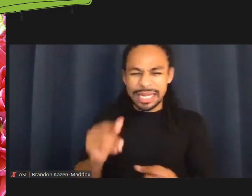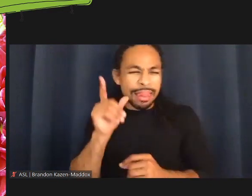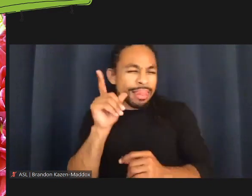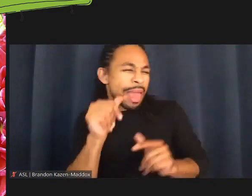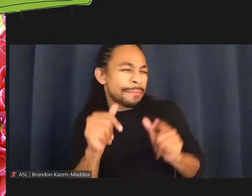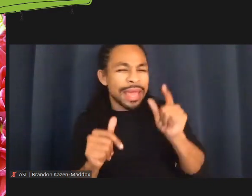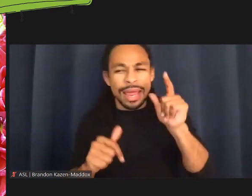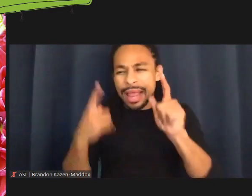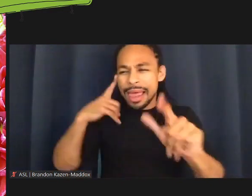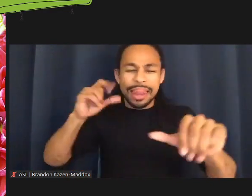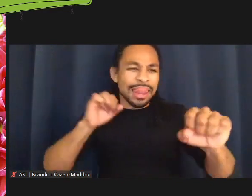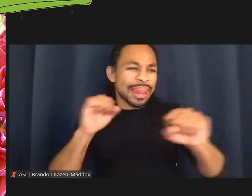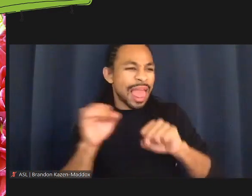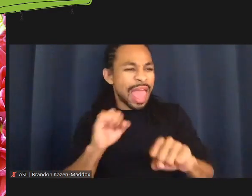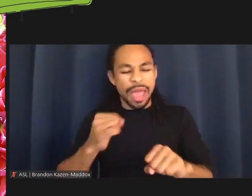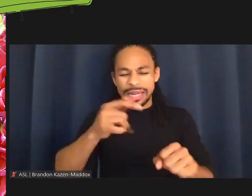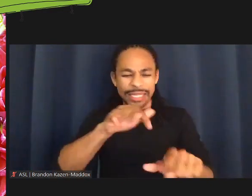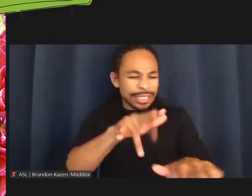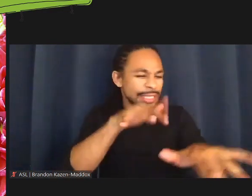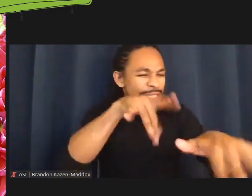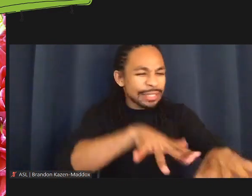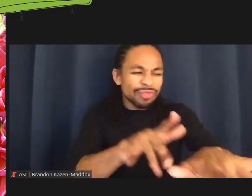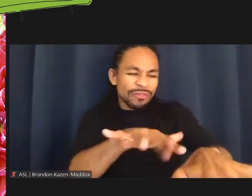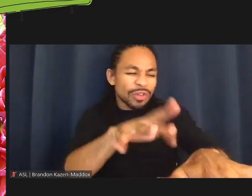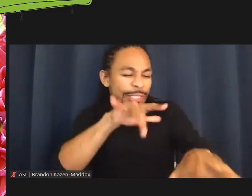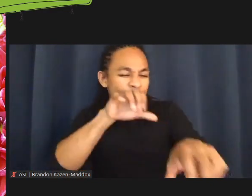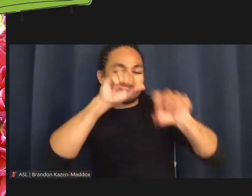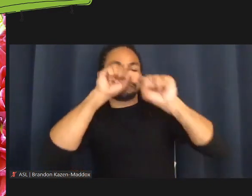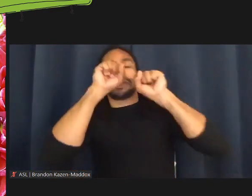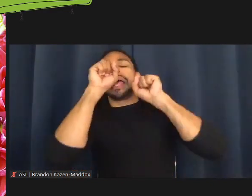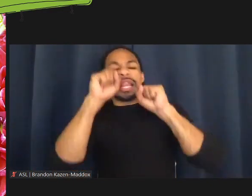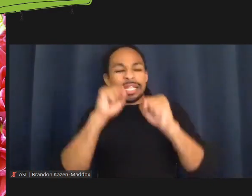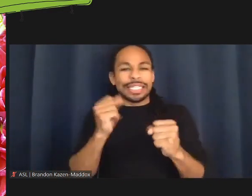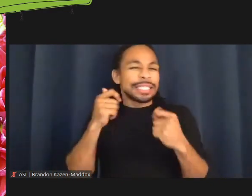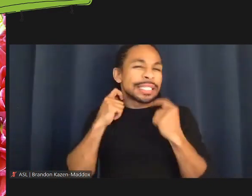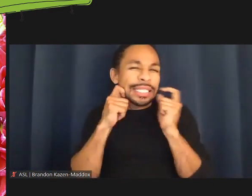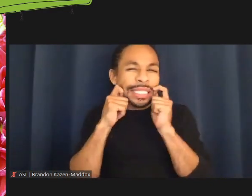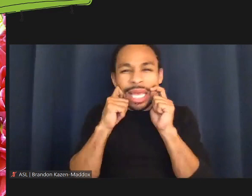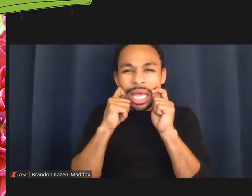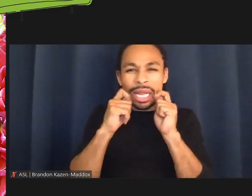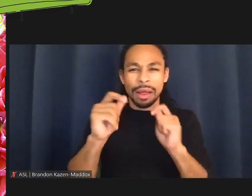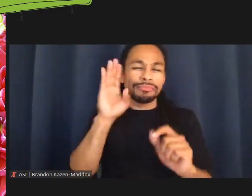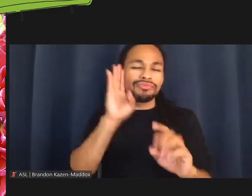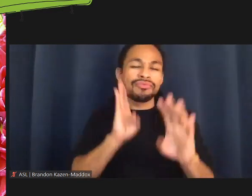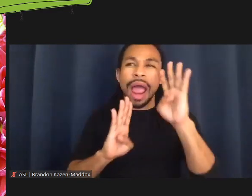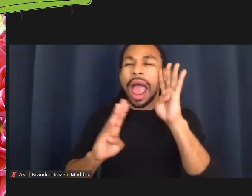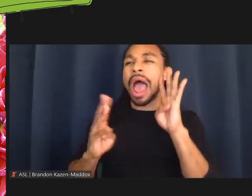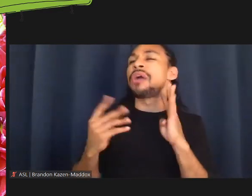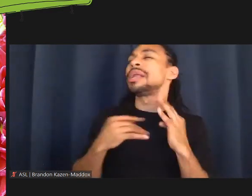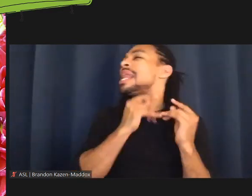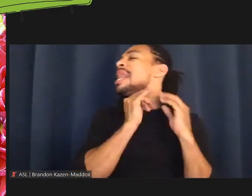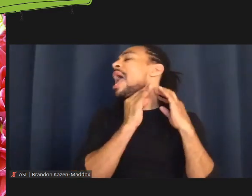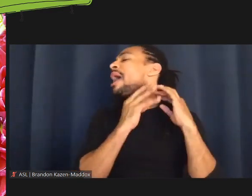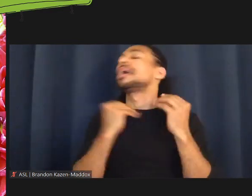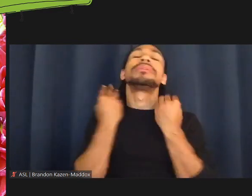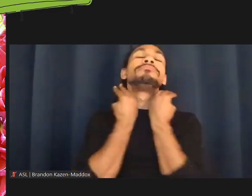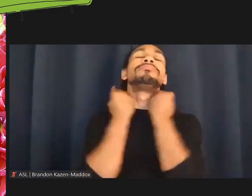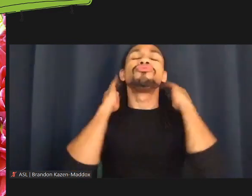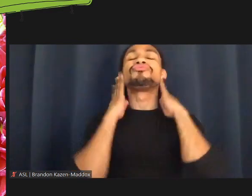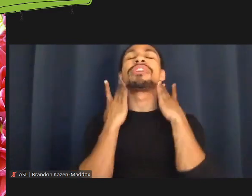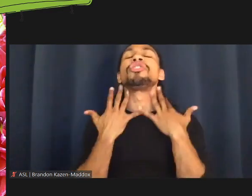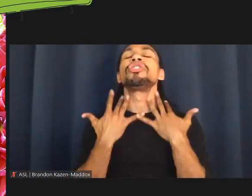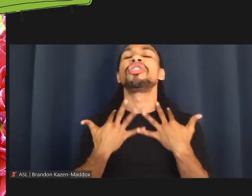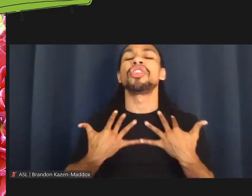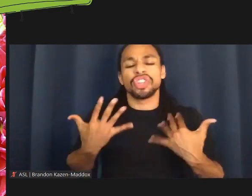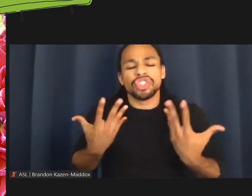river that still smells skin, browned around a neck, softened with sweat. River